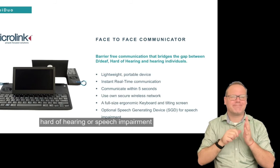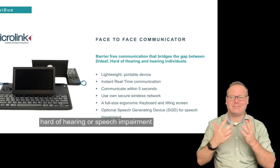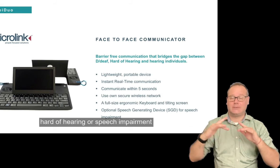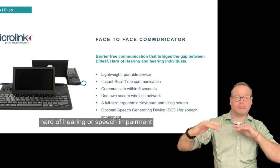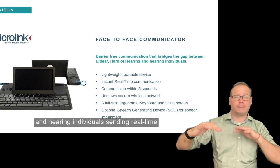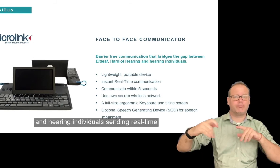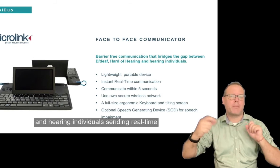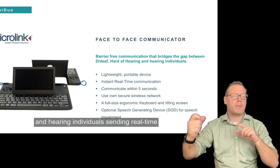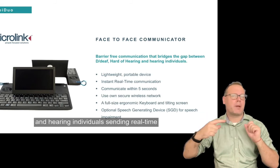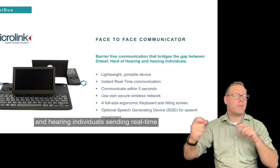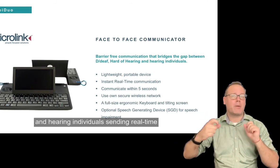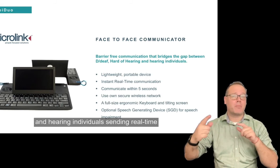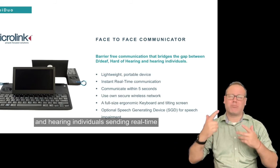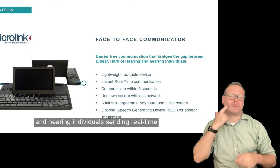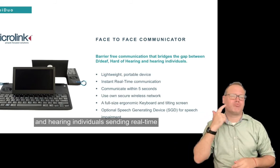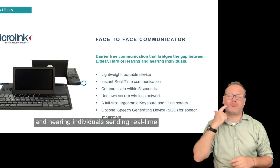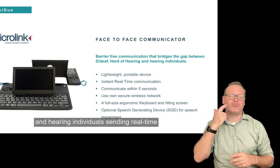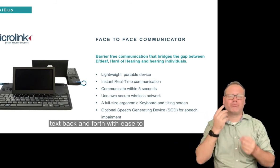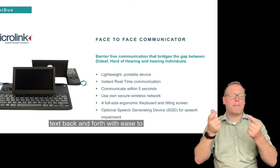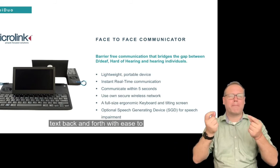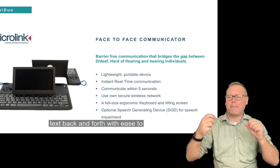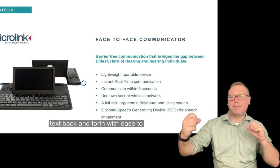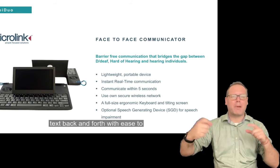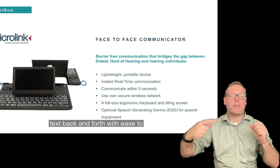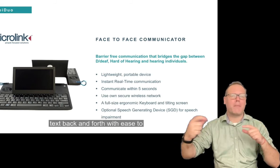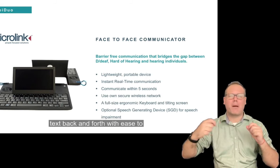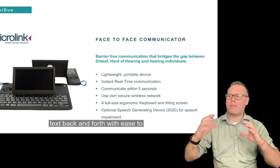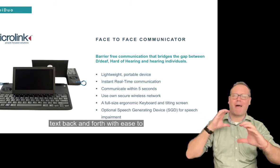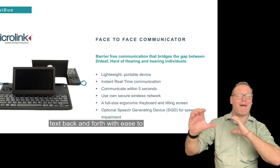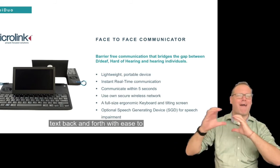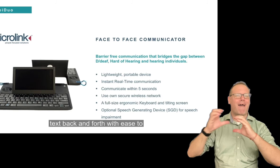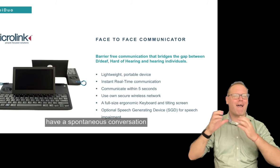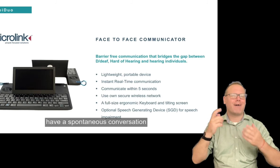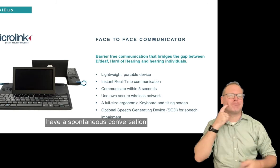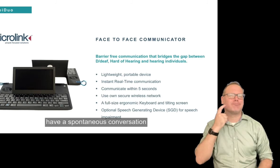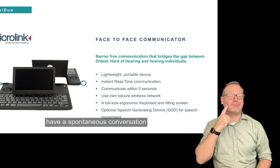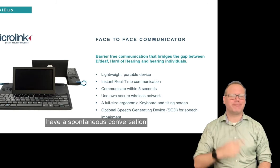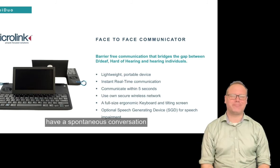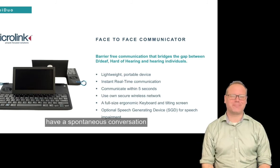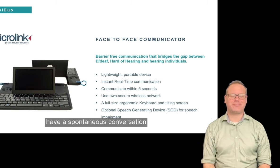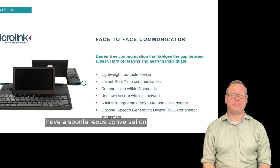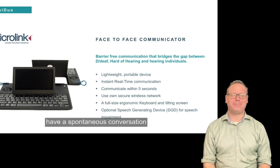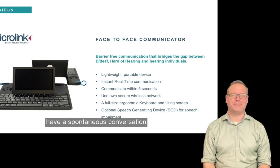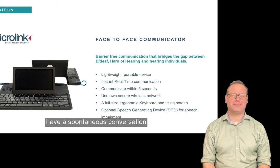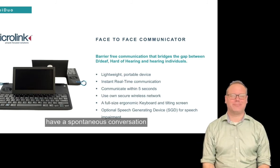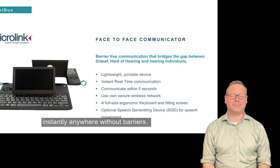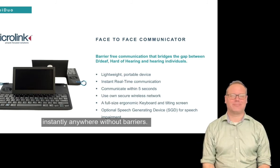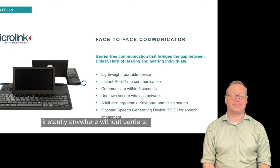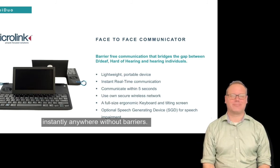impairment and hearing individuals, sending real-time text back and forth with ease to have a spontaneous conversation instantly anywhere